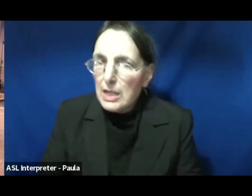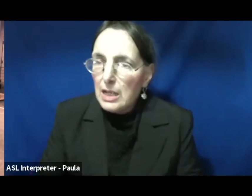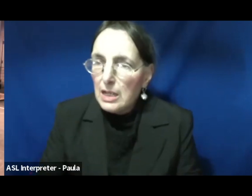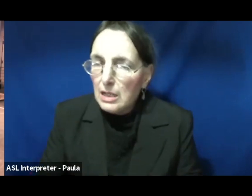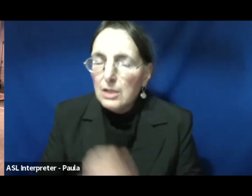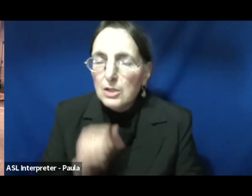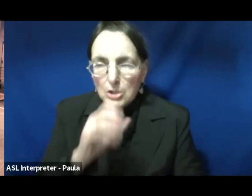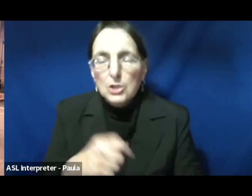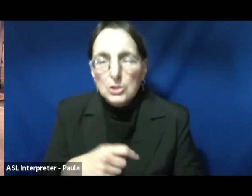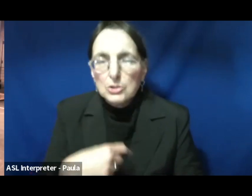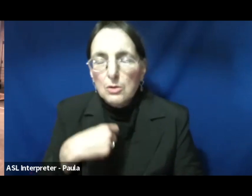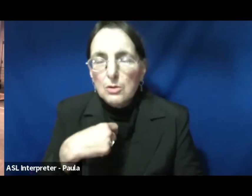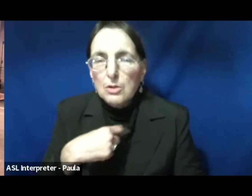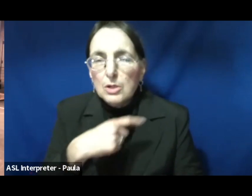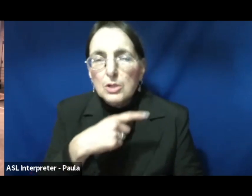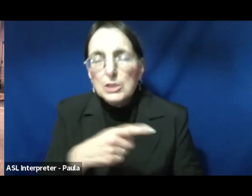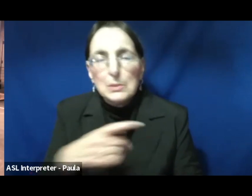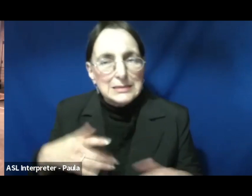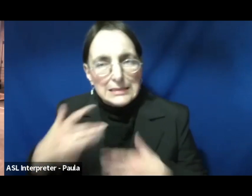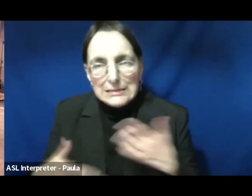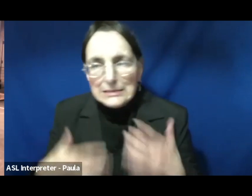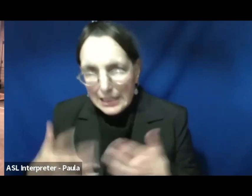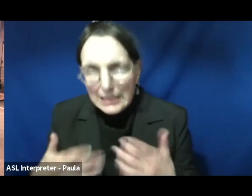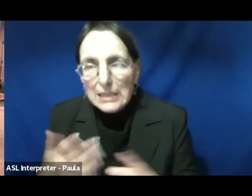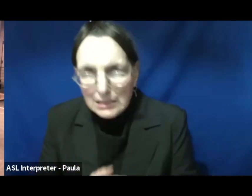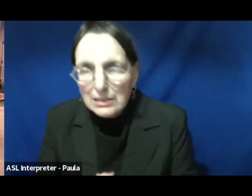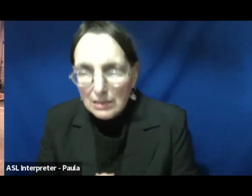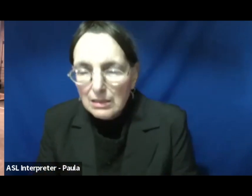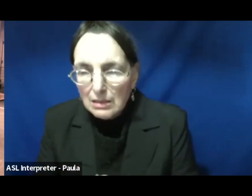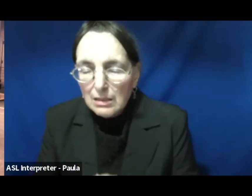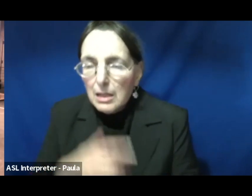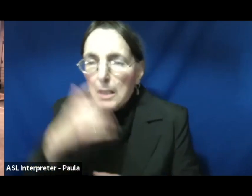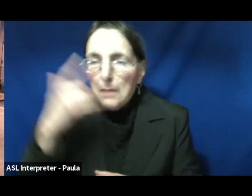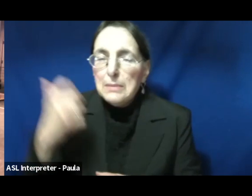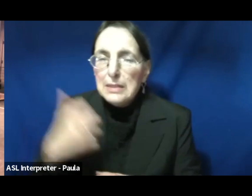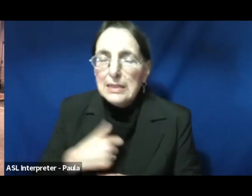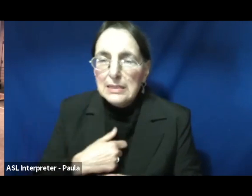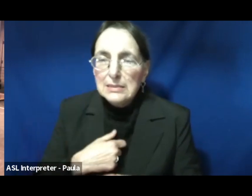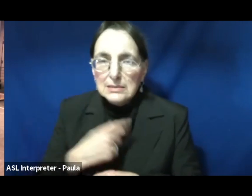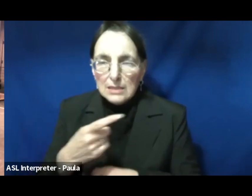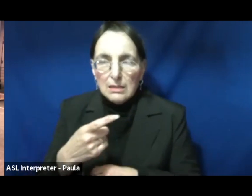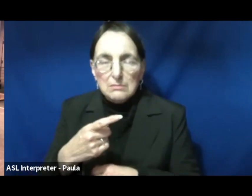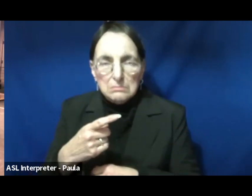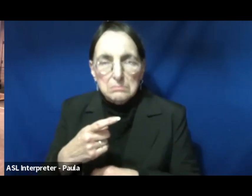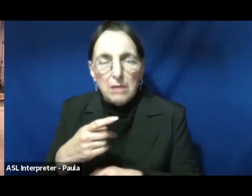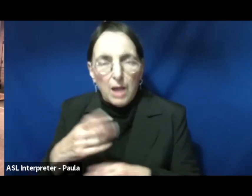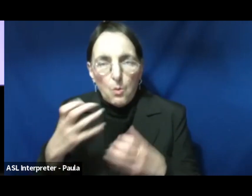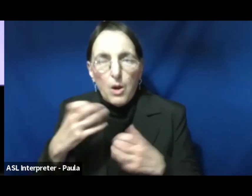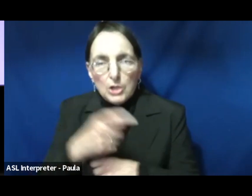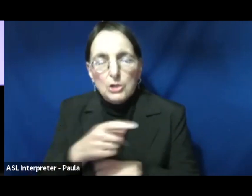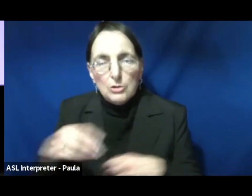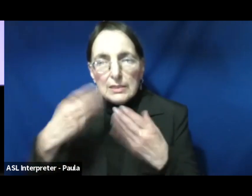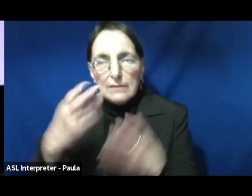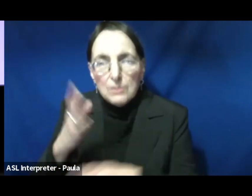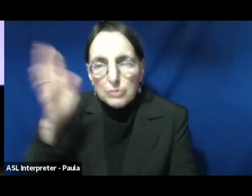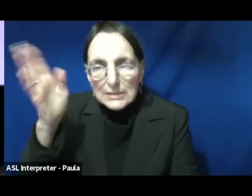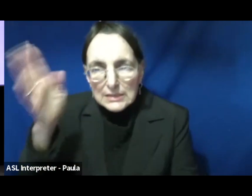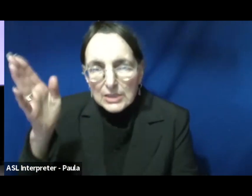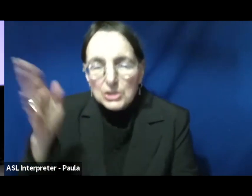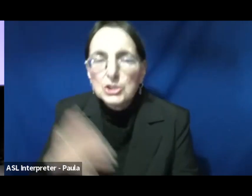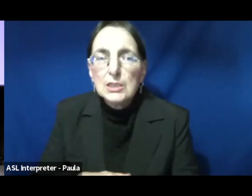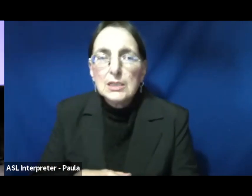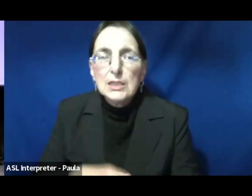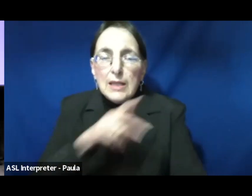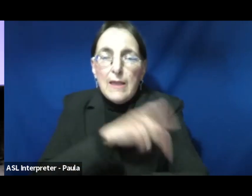campus for We the Future, our workshop was packed, standing room only. Because what did I do? I didn't do anything, I